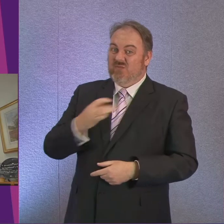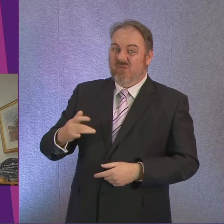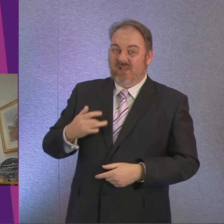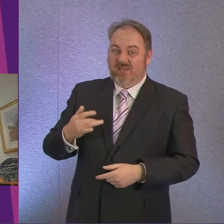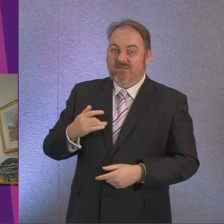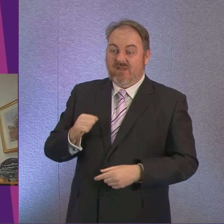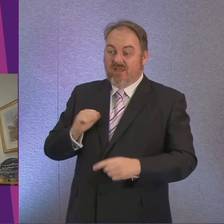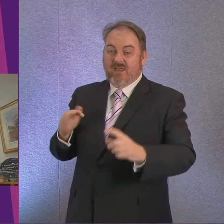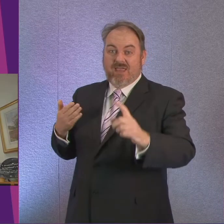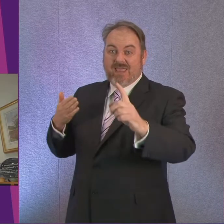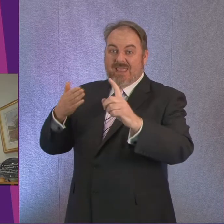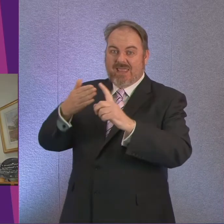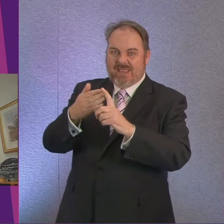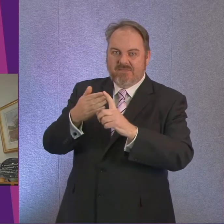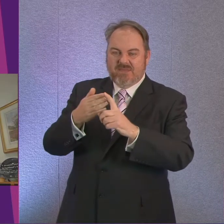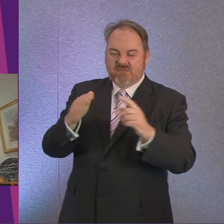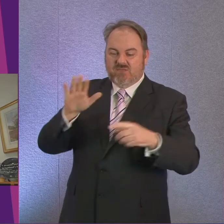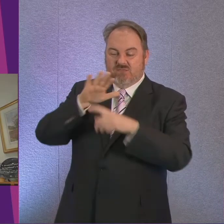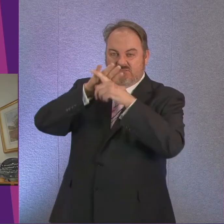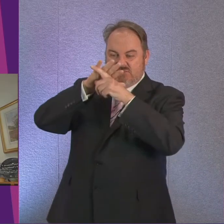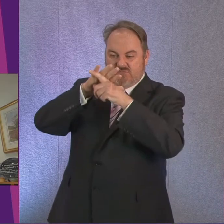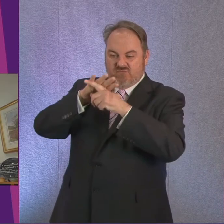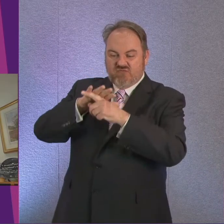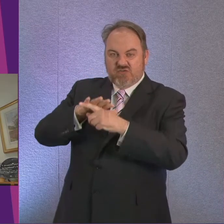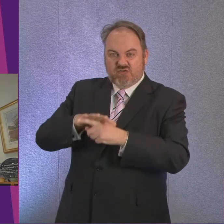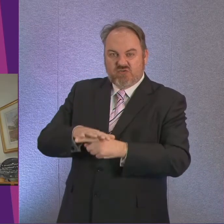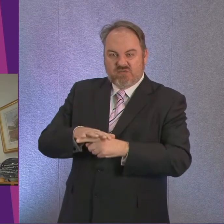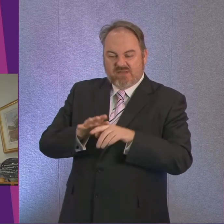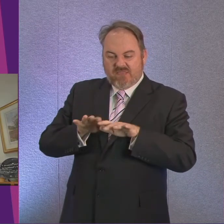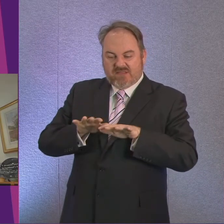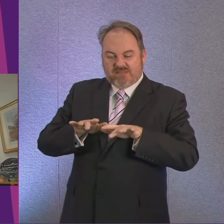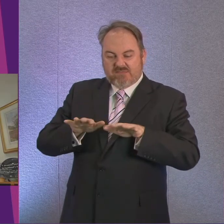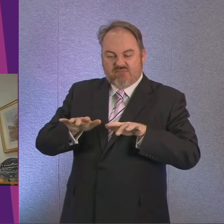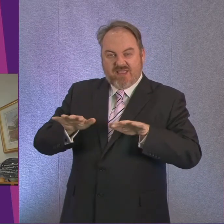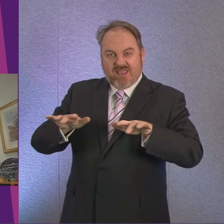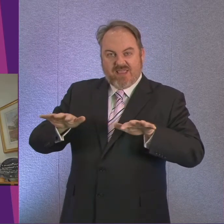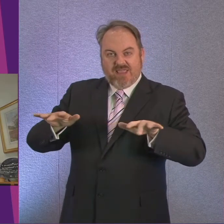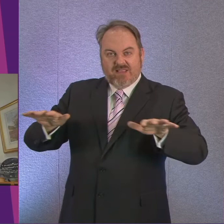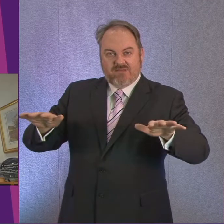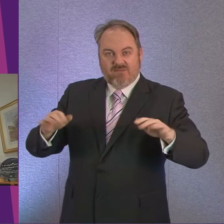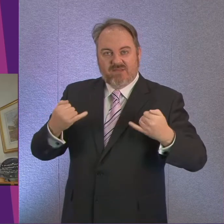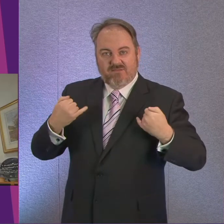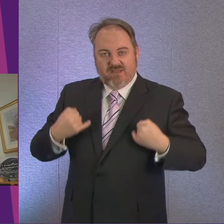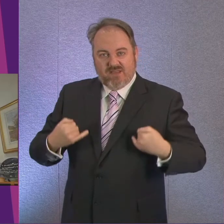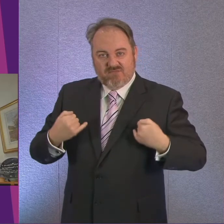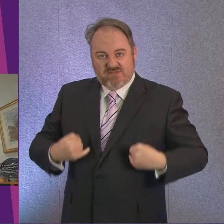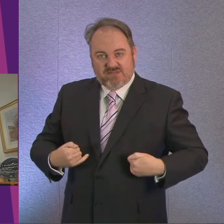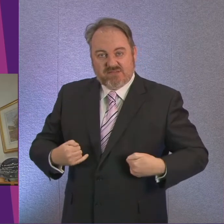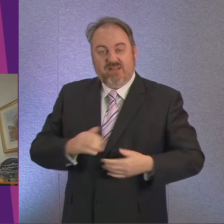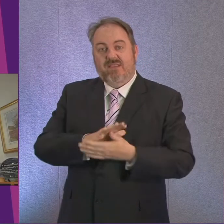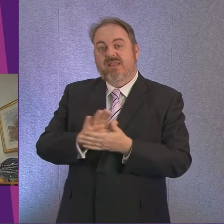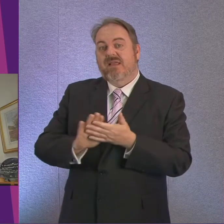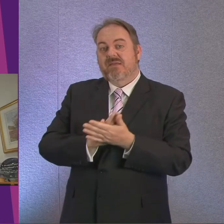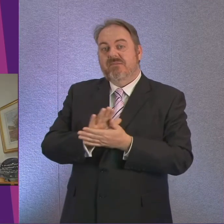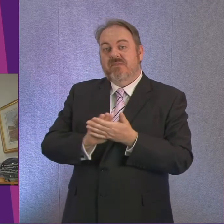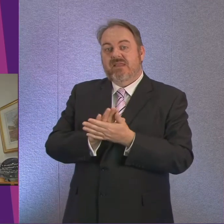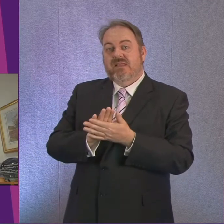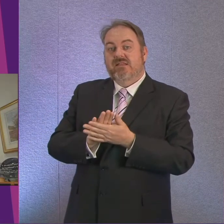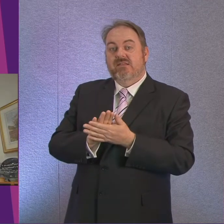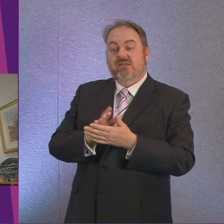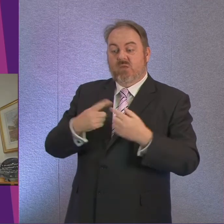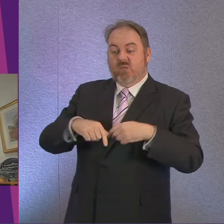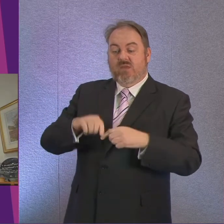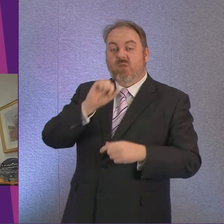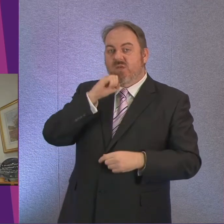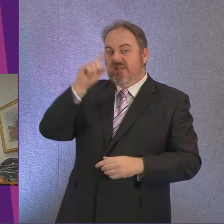really important in interrupting its flow. And any judgment that is made about the opening of schools has